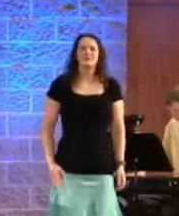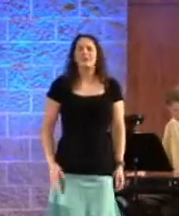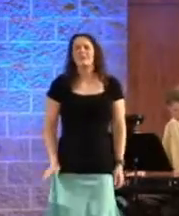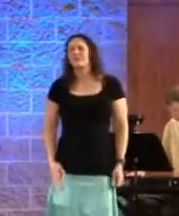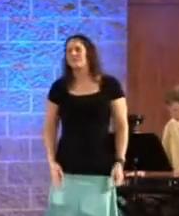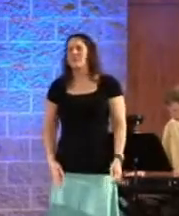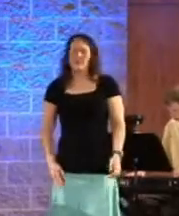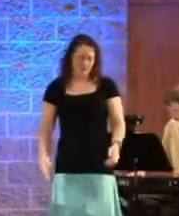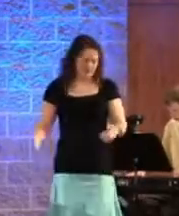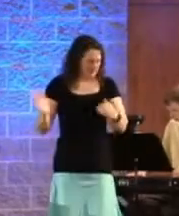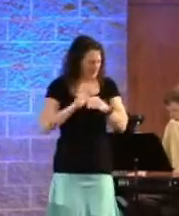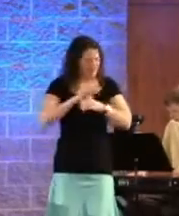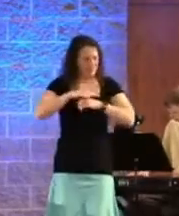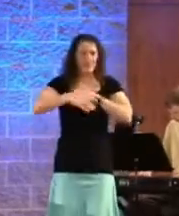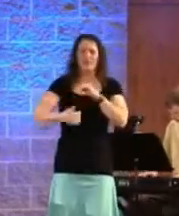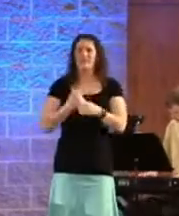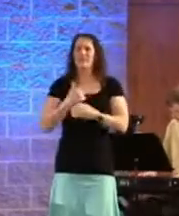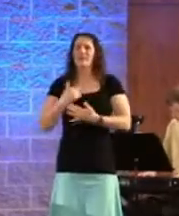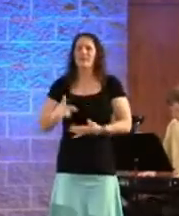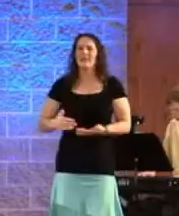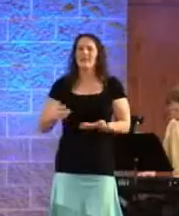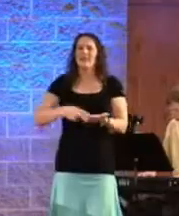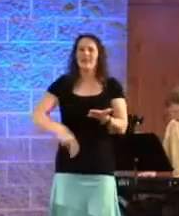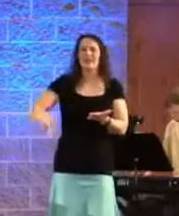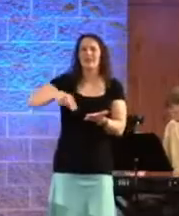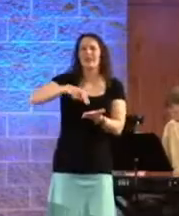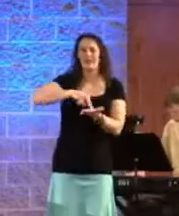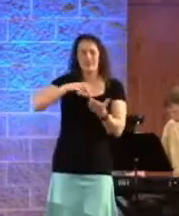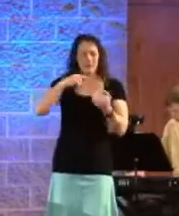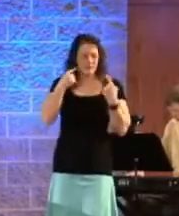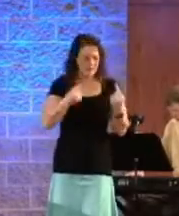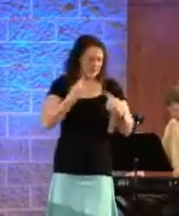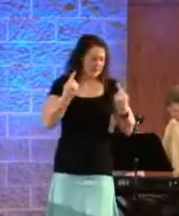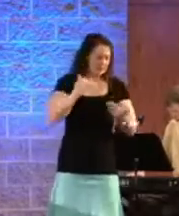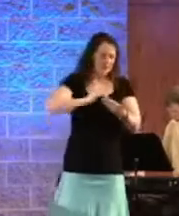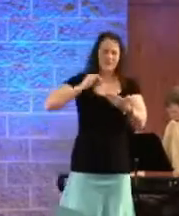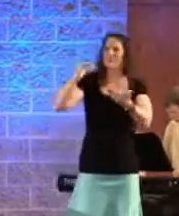me and raised this dead man's life.